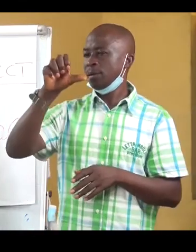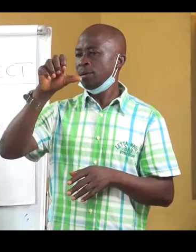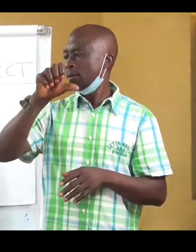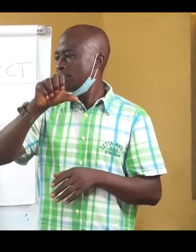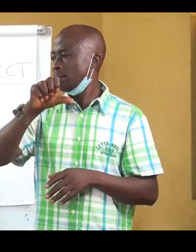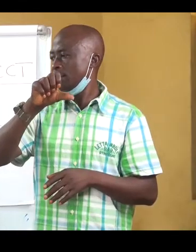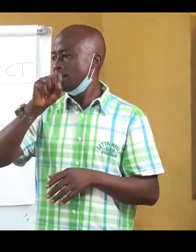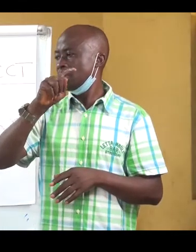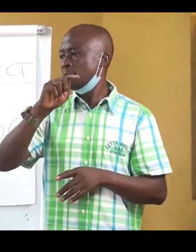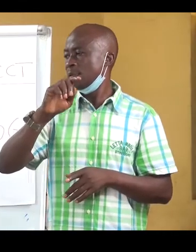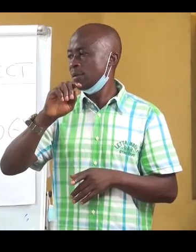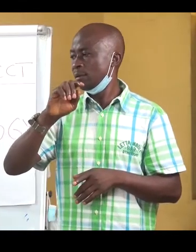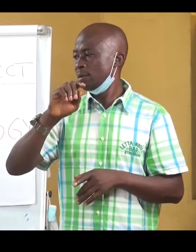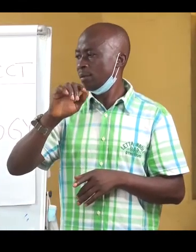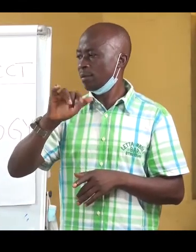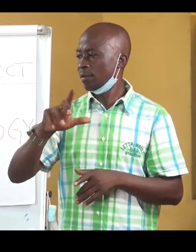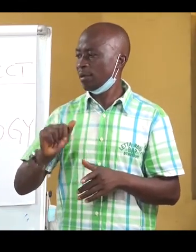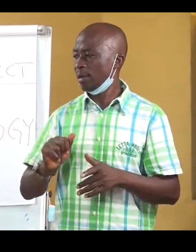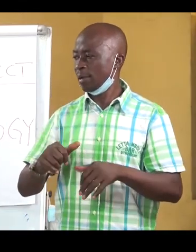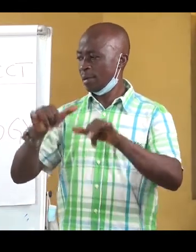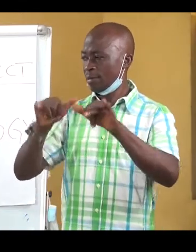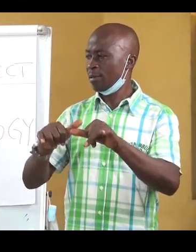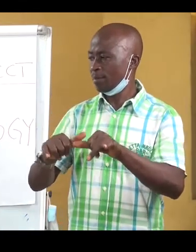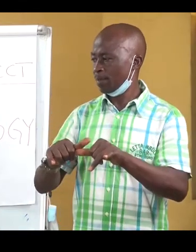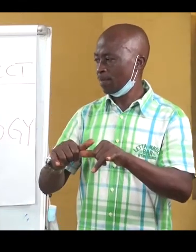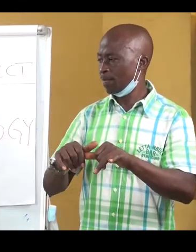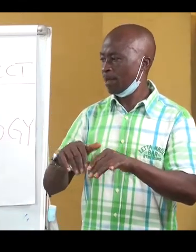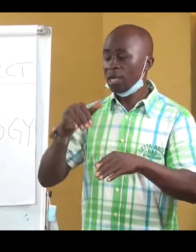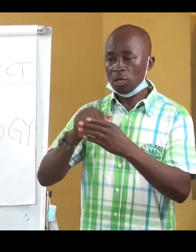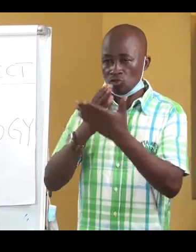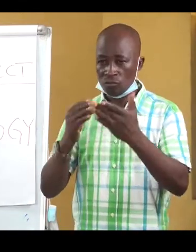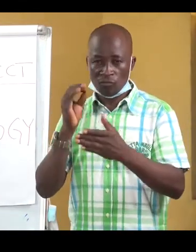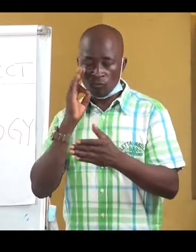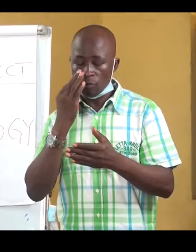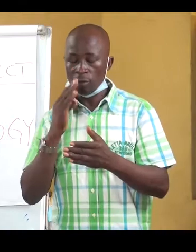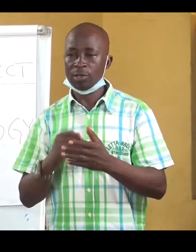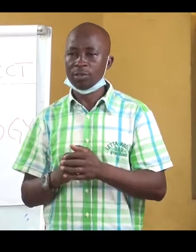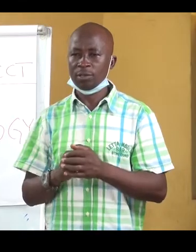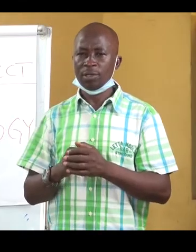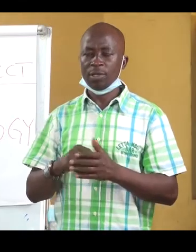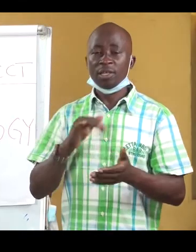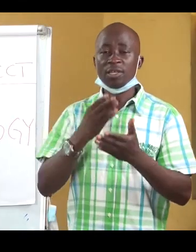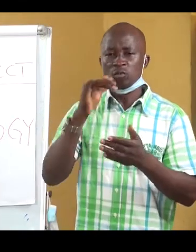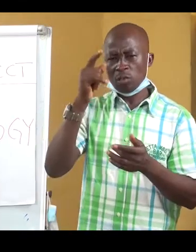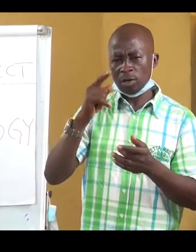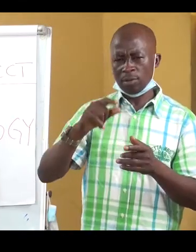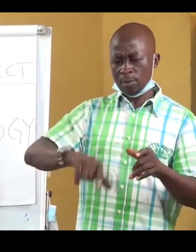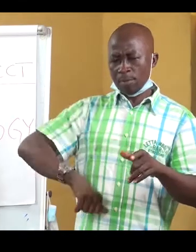the style also remain. If you look at the fruit of Pride of Barbados, flamboyant, the style